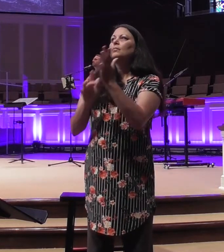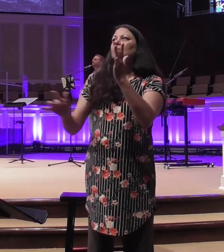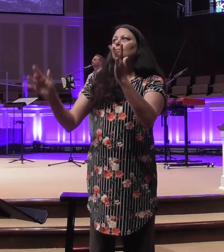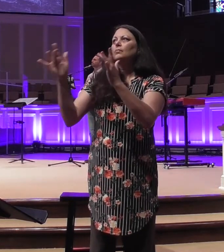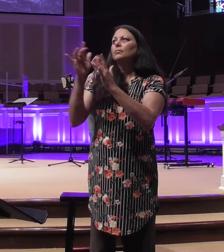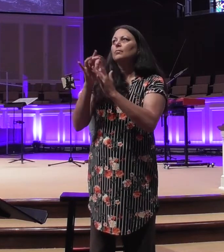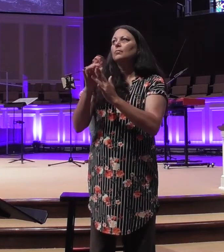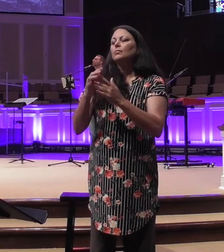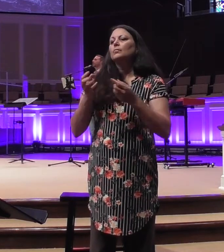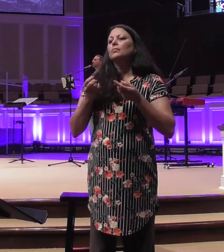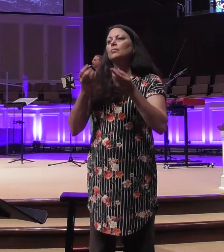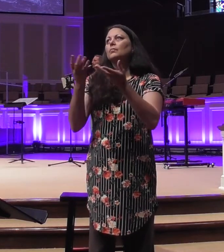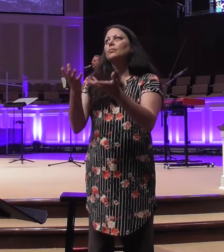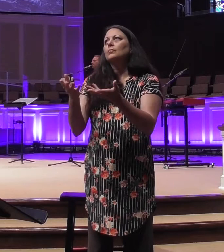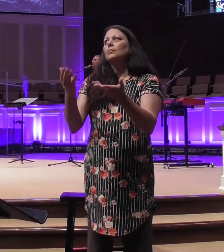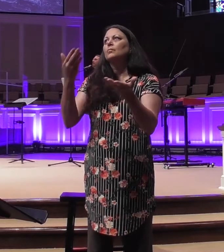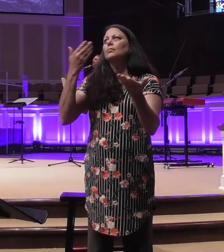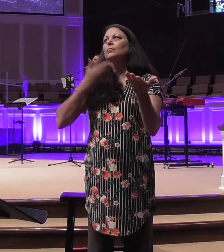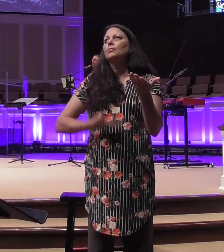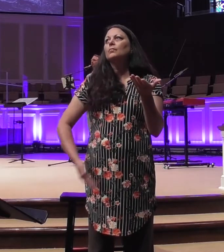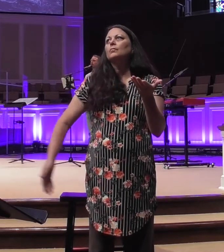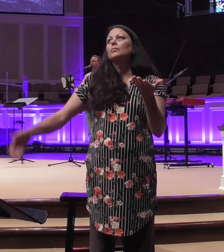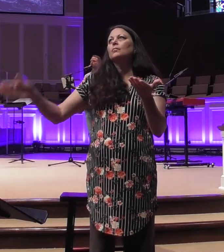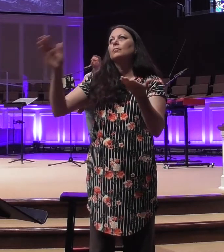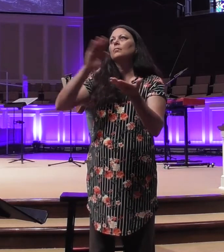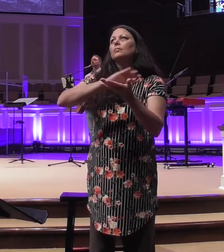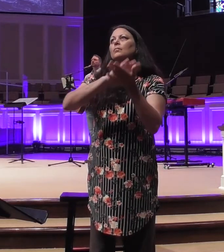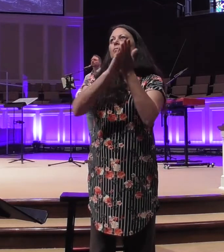Jesus. Make me more like